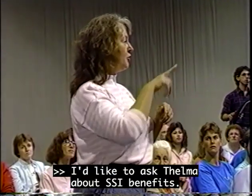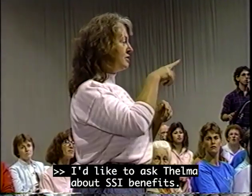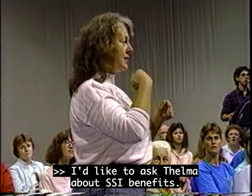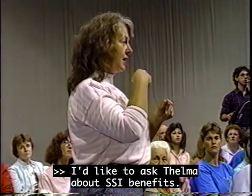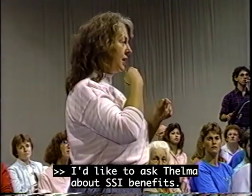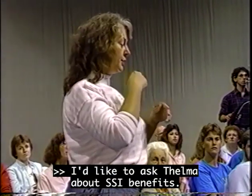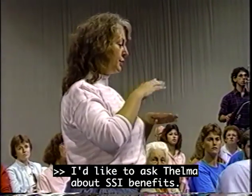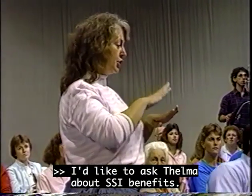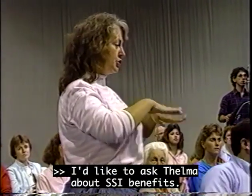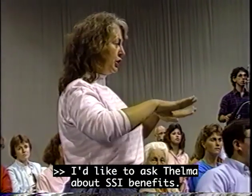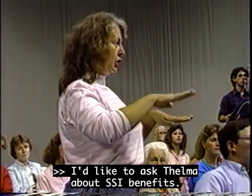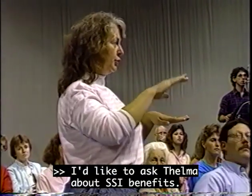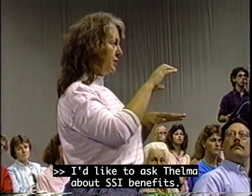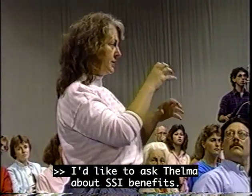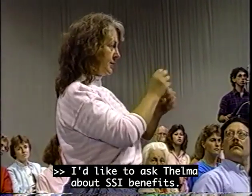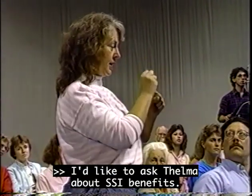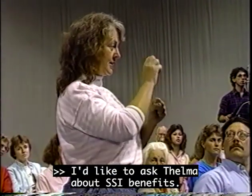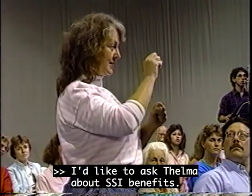I'd like to ask